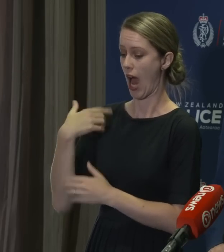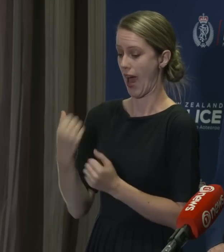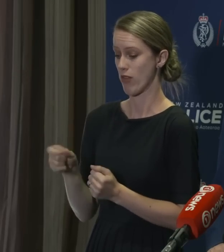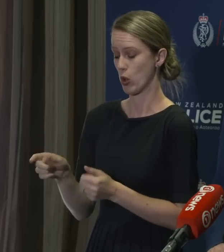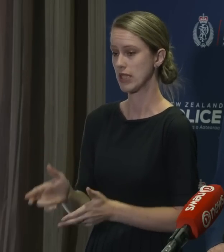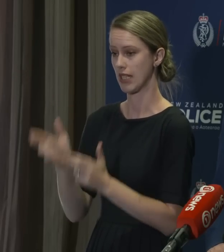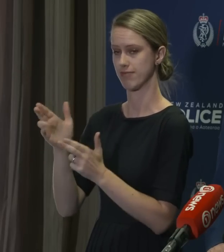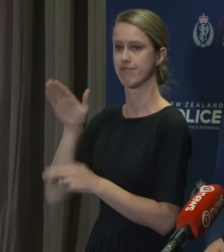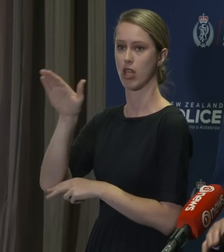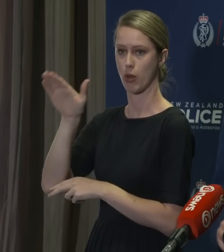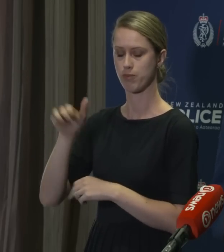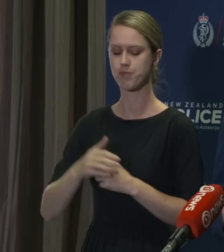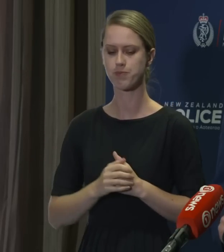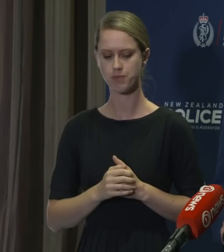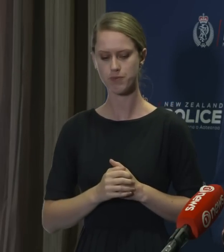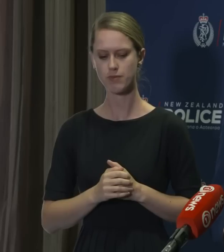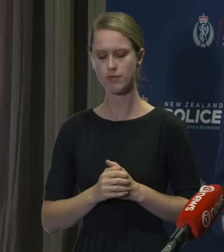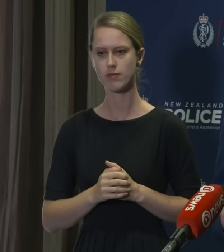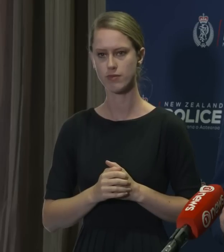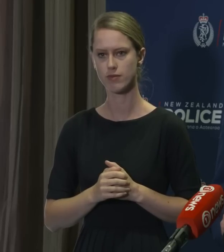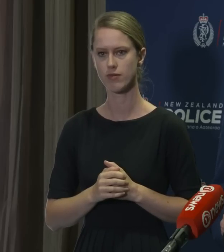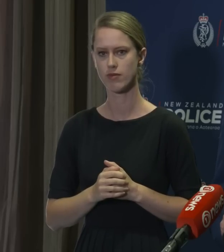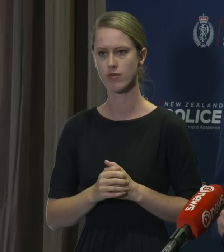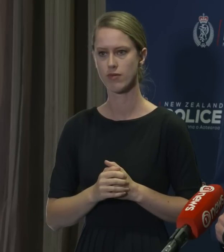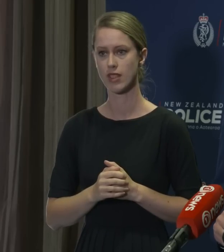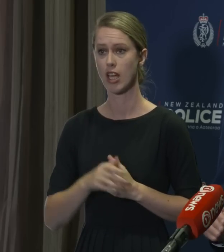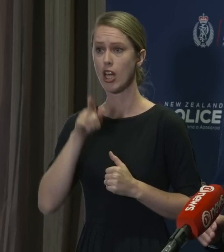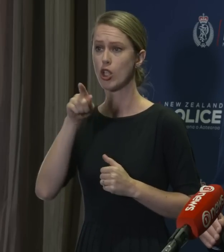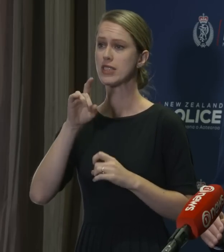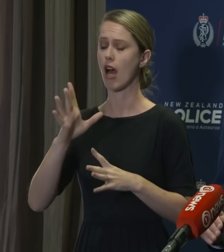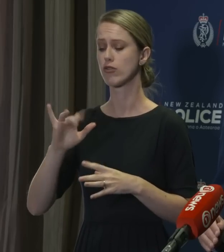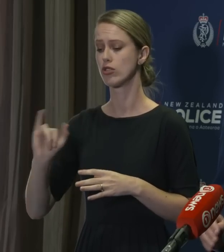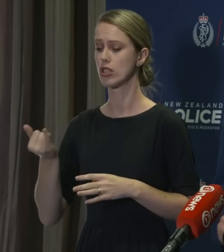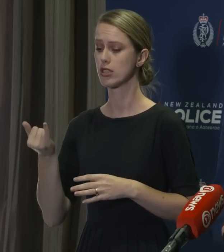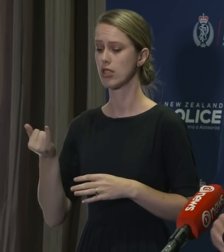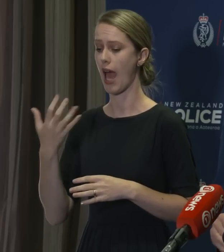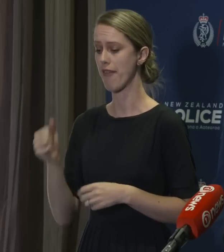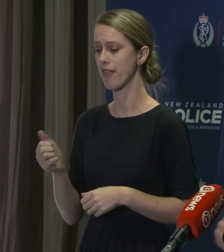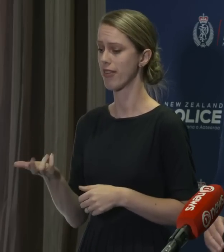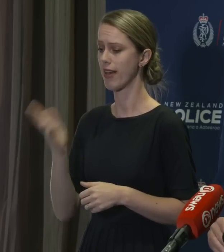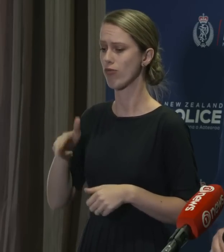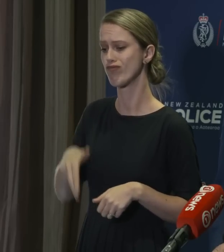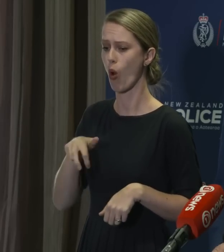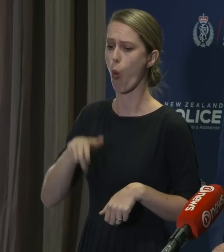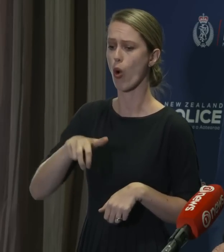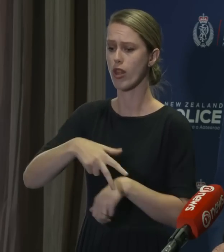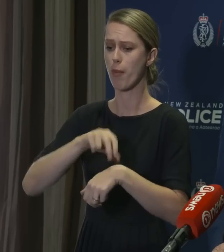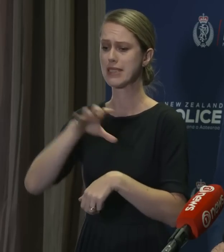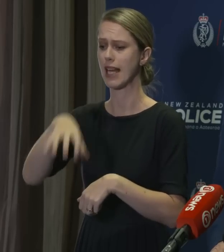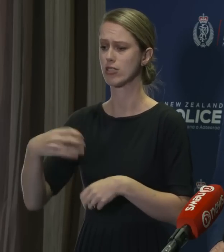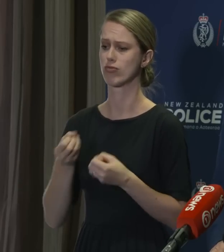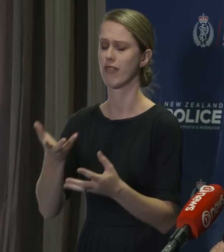us. We would prefer you not to come to a police station with that firearm at that stage.